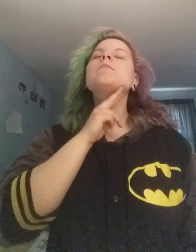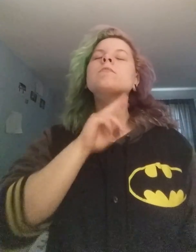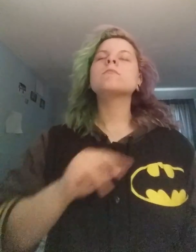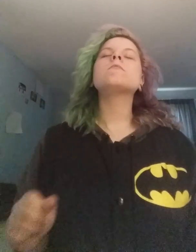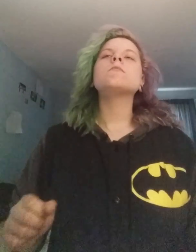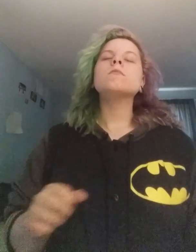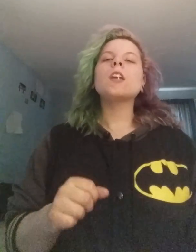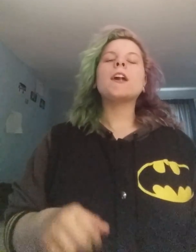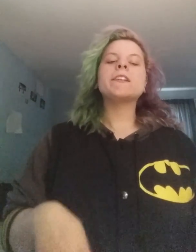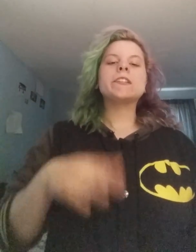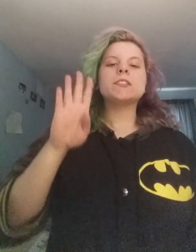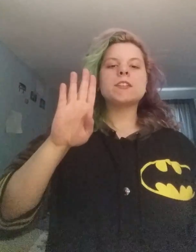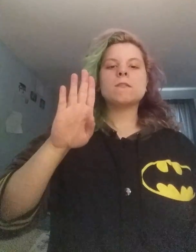and and